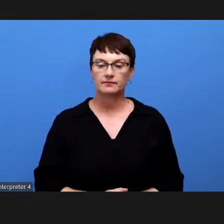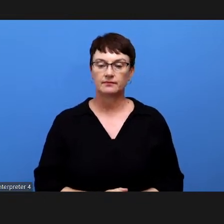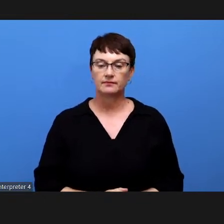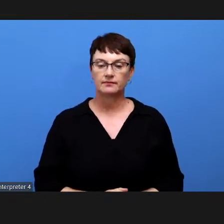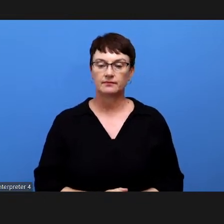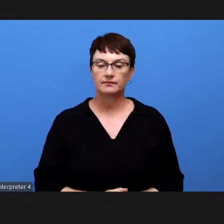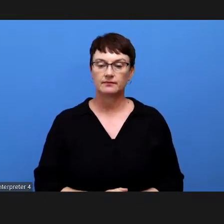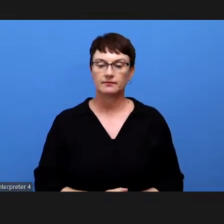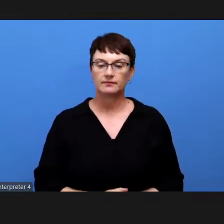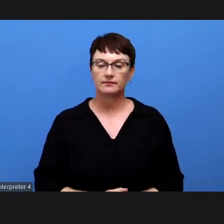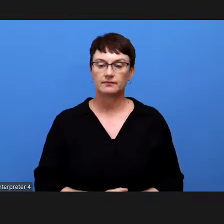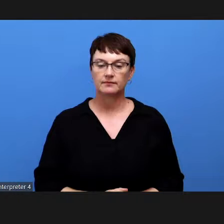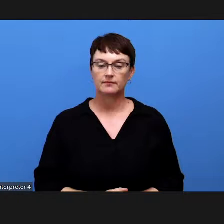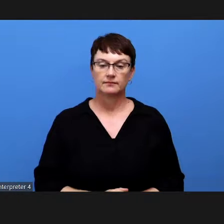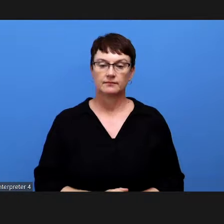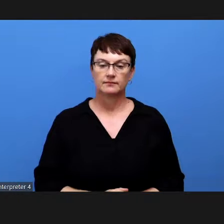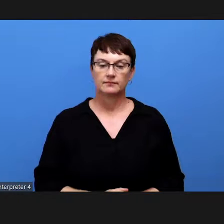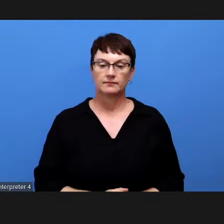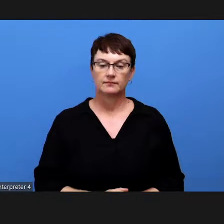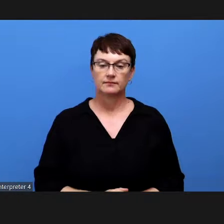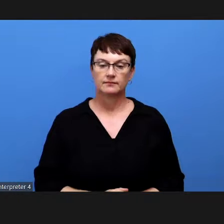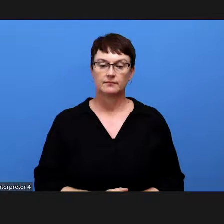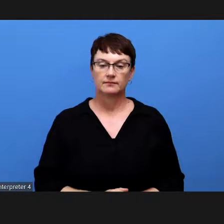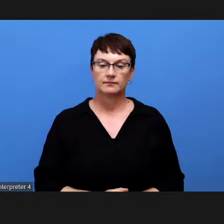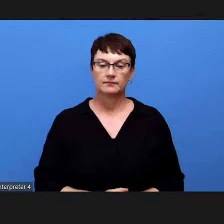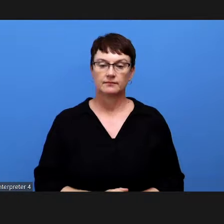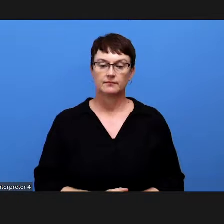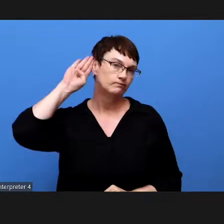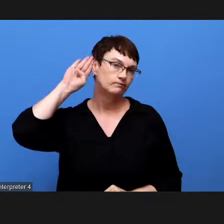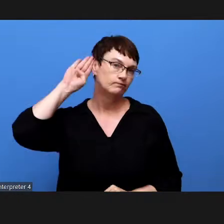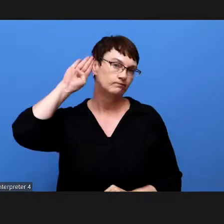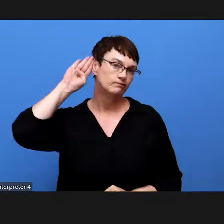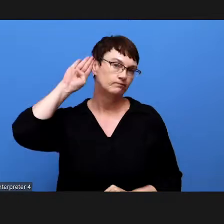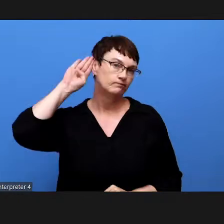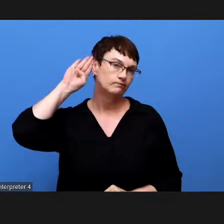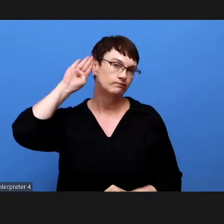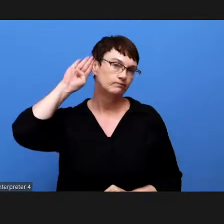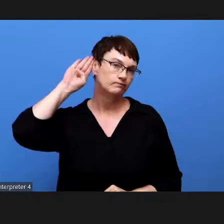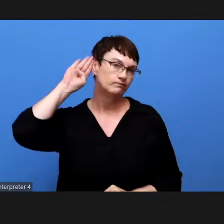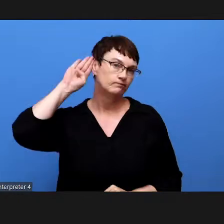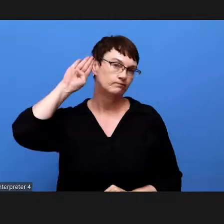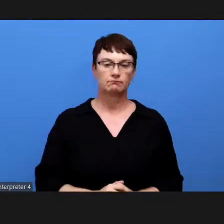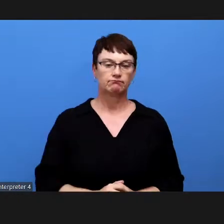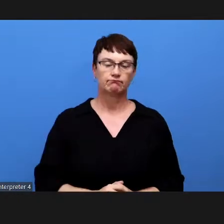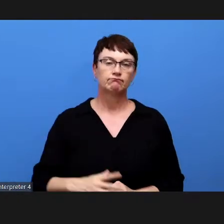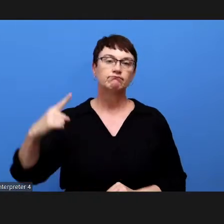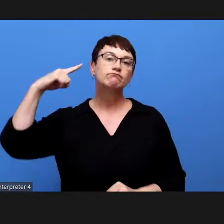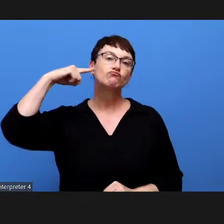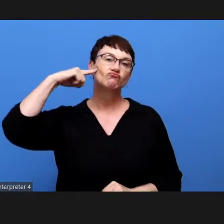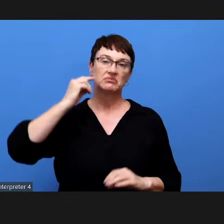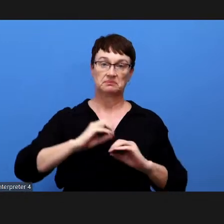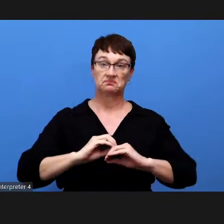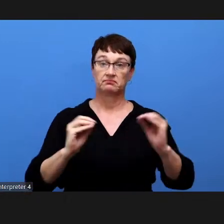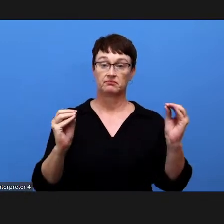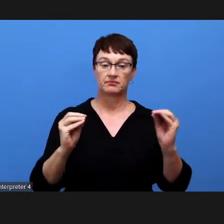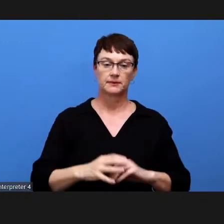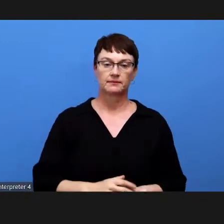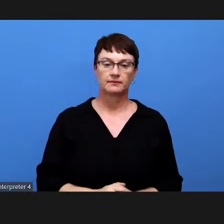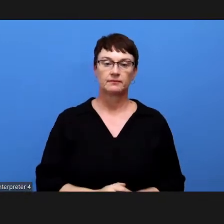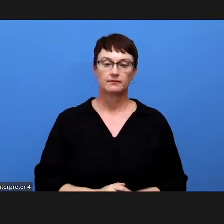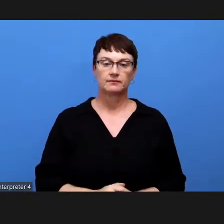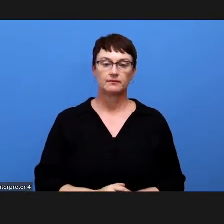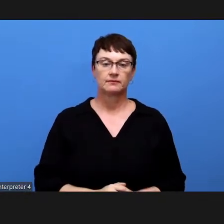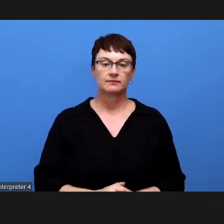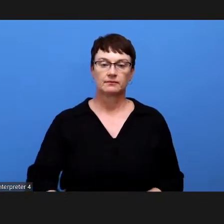Uganda. And I would like to appreciate the presenters, especially on this critical topic in regards